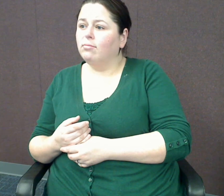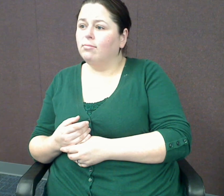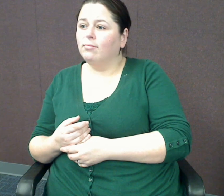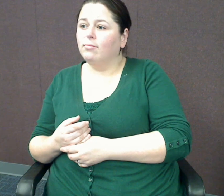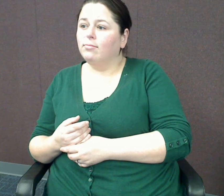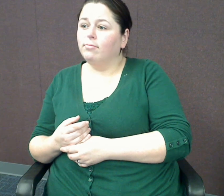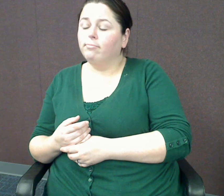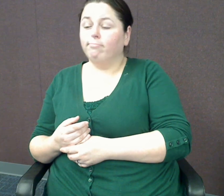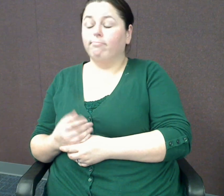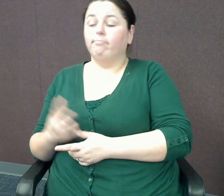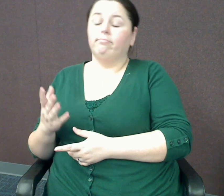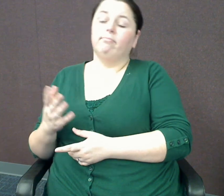All right, now,